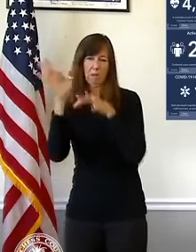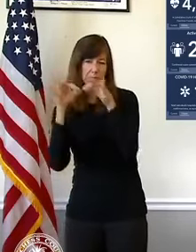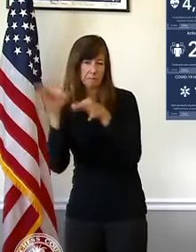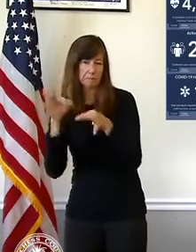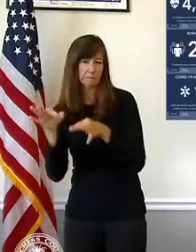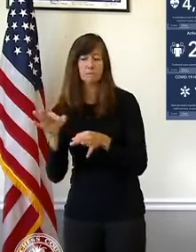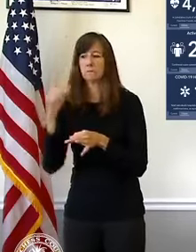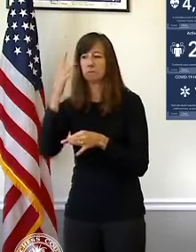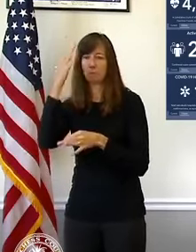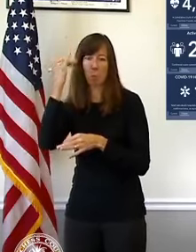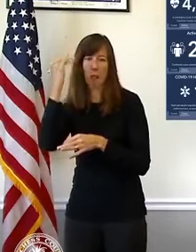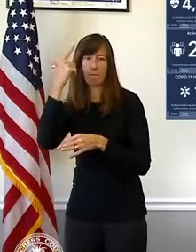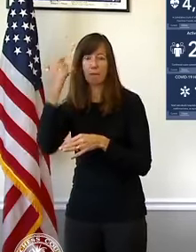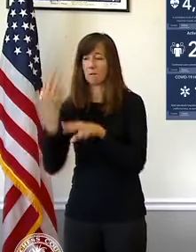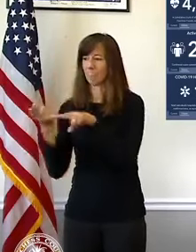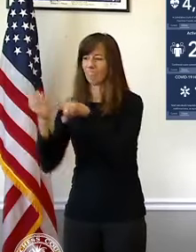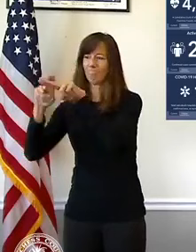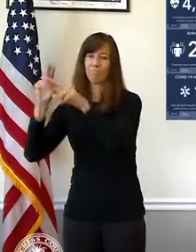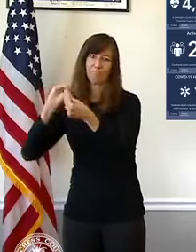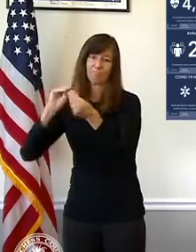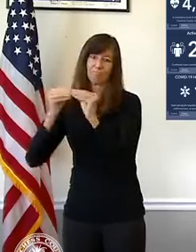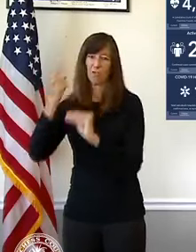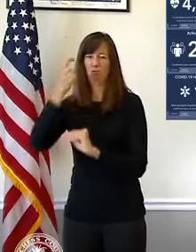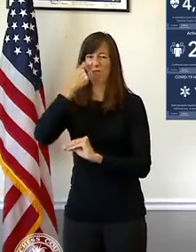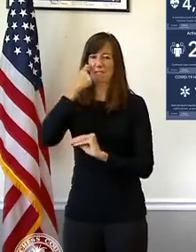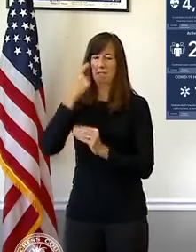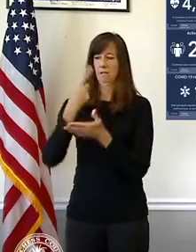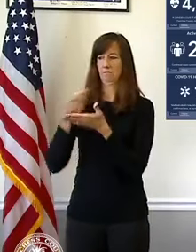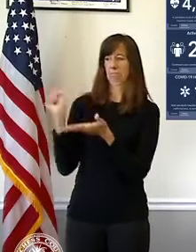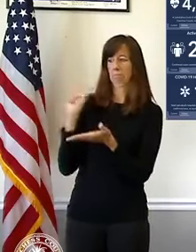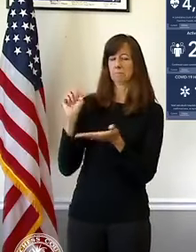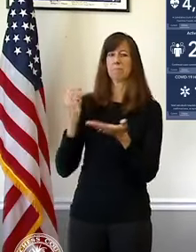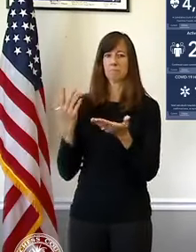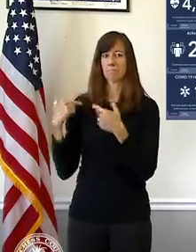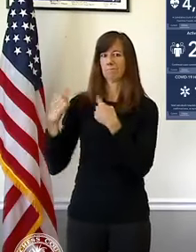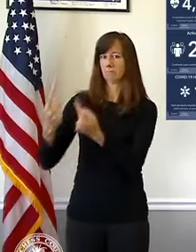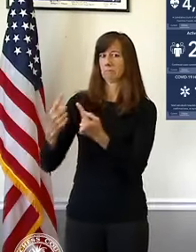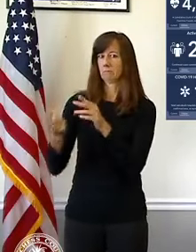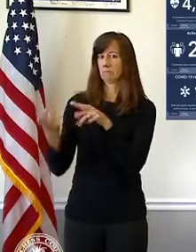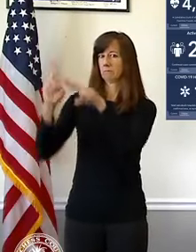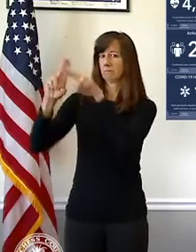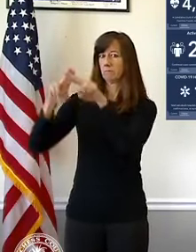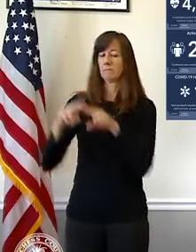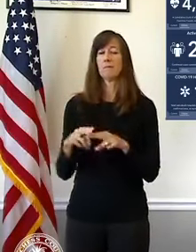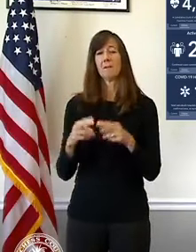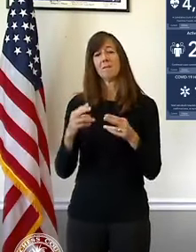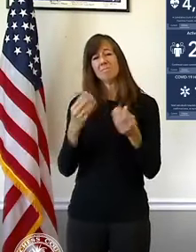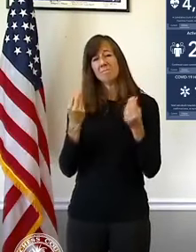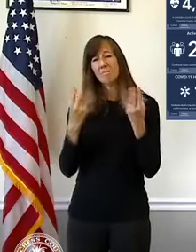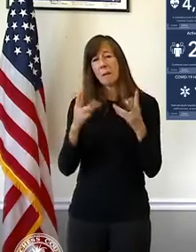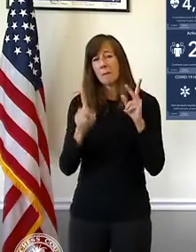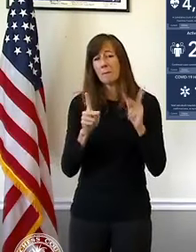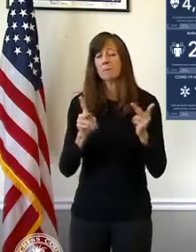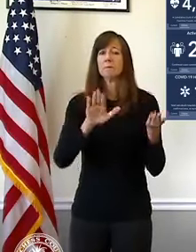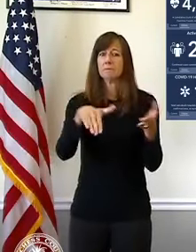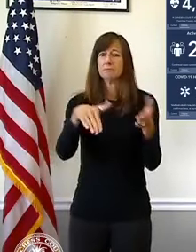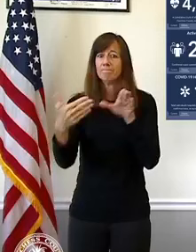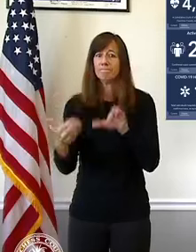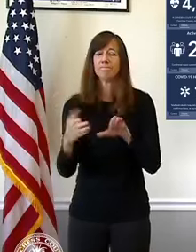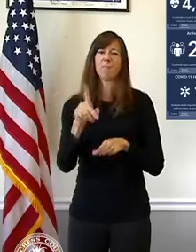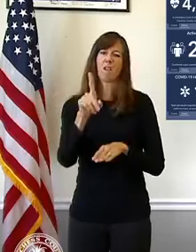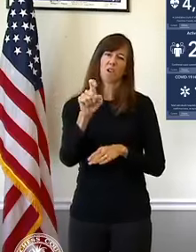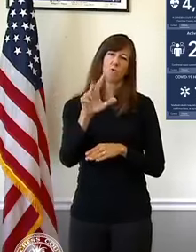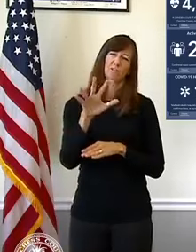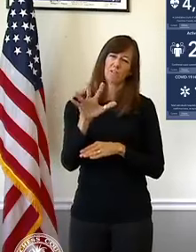slightly this last week. 153 people have succumbed to the disease. As you know, that has